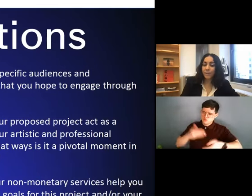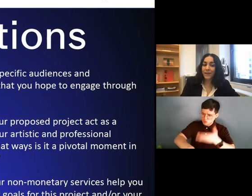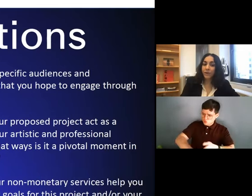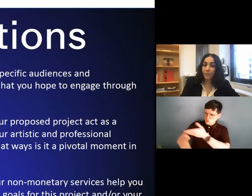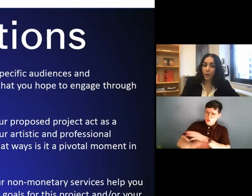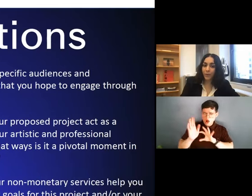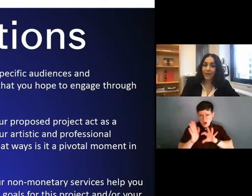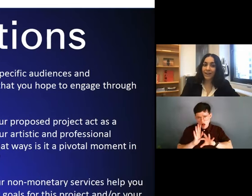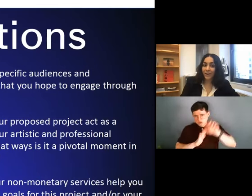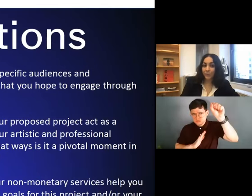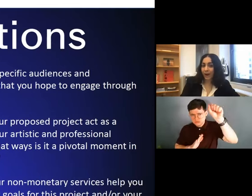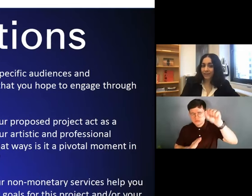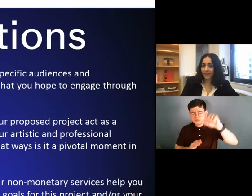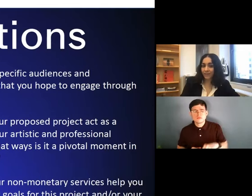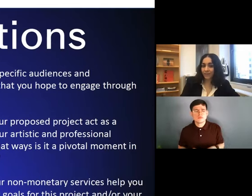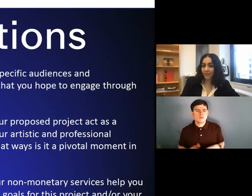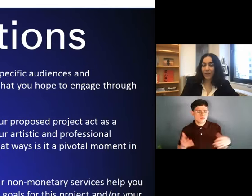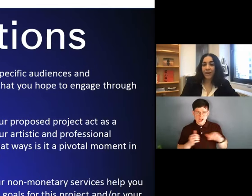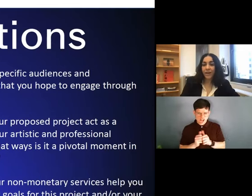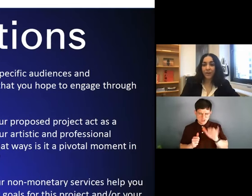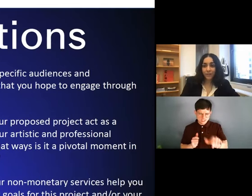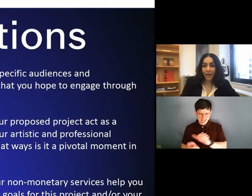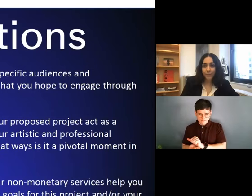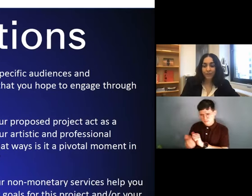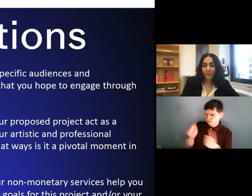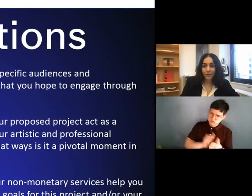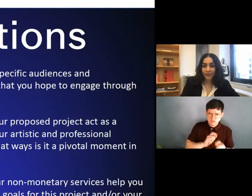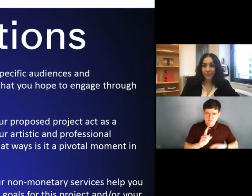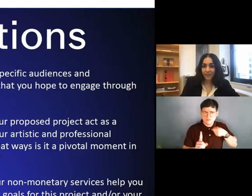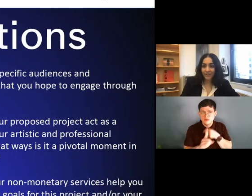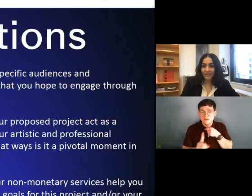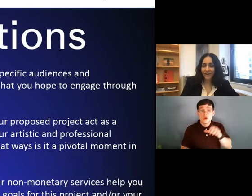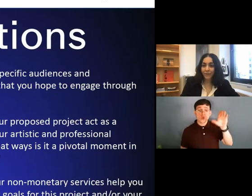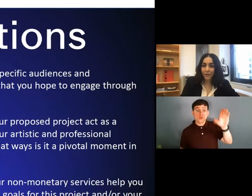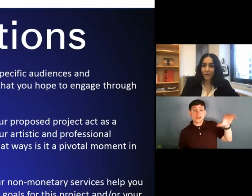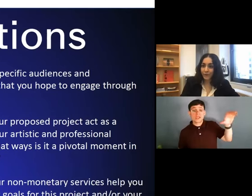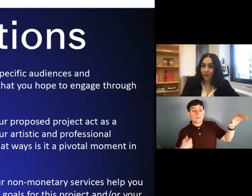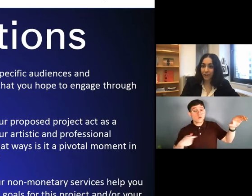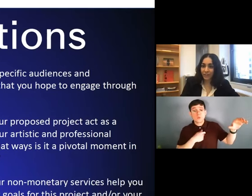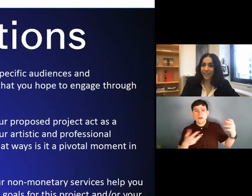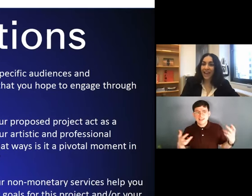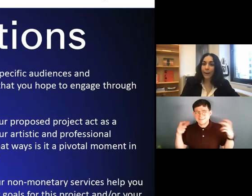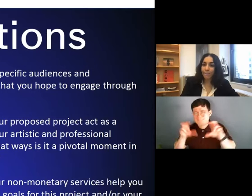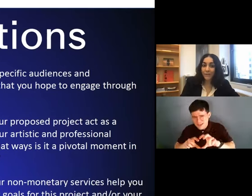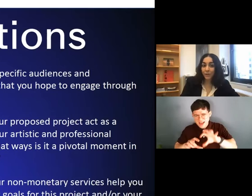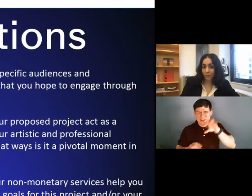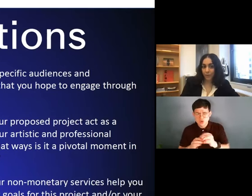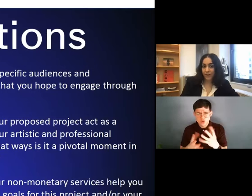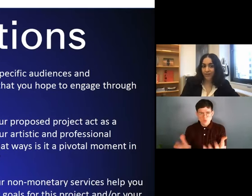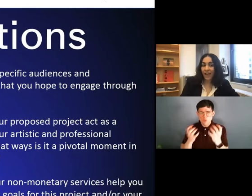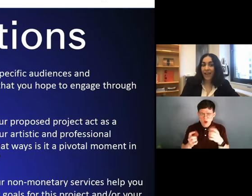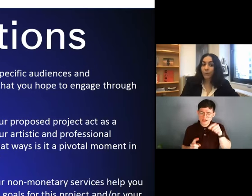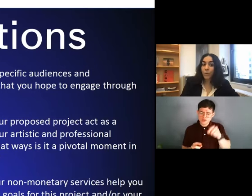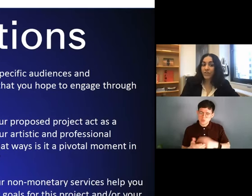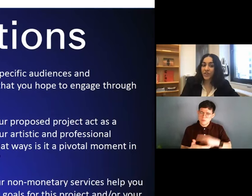is it a pivotal moment in your practice? Creative Capital is very invested in funding projects at pivotal